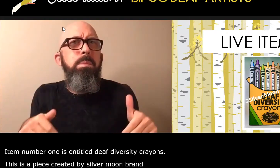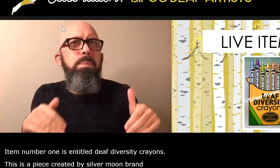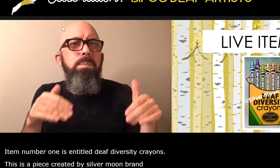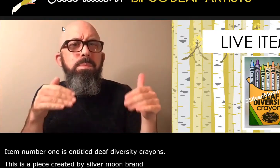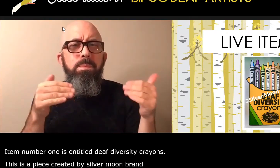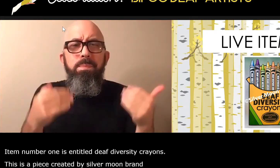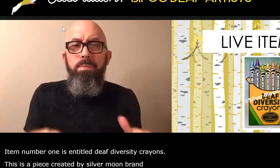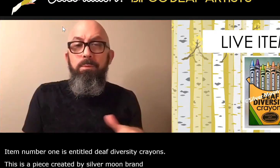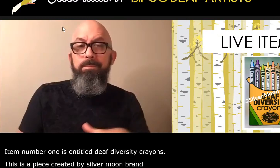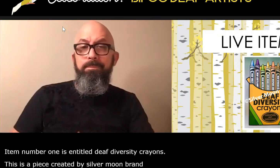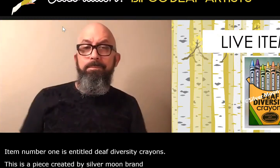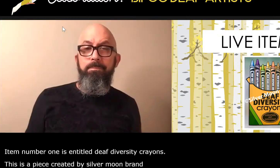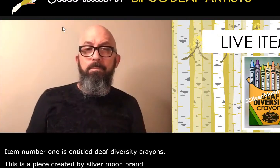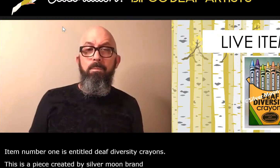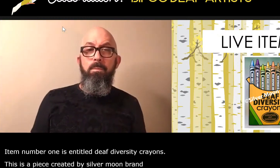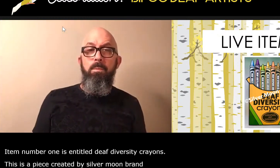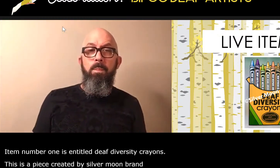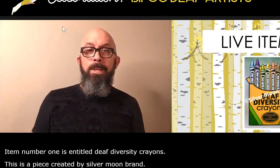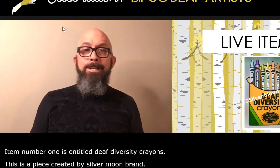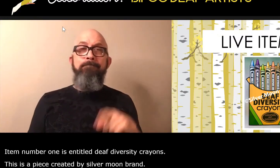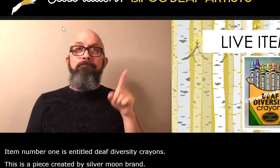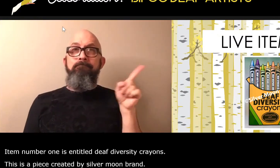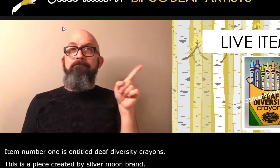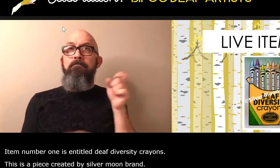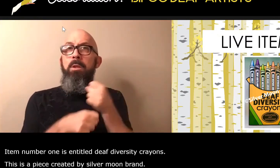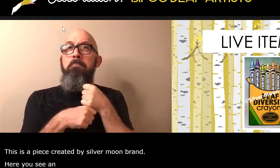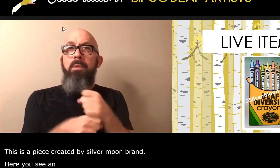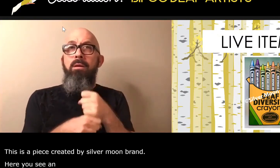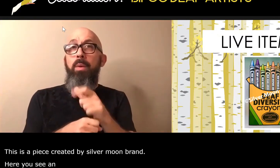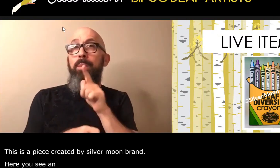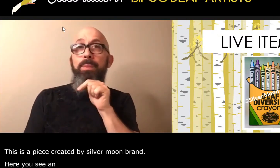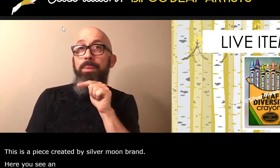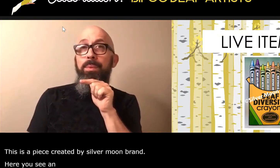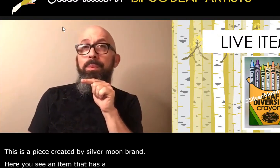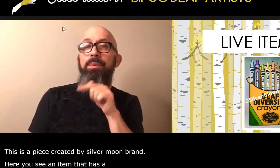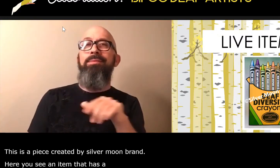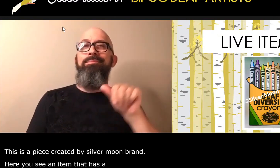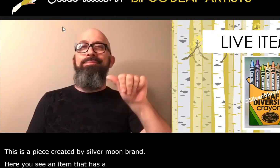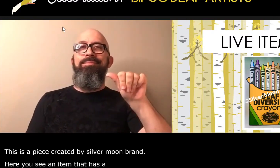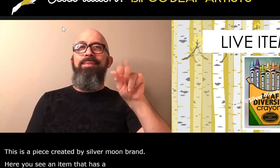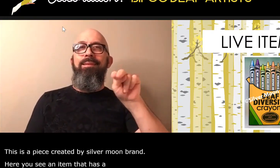Here you see an item that has a contemporary message.